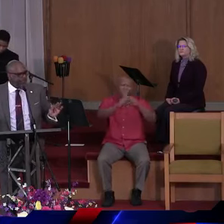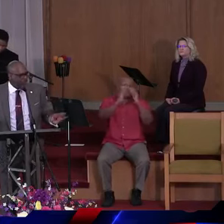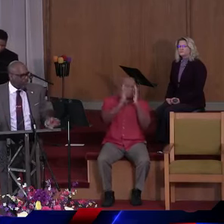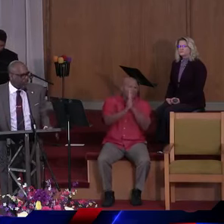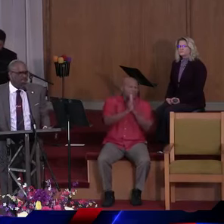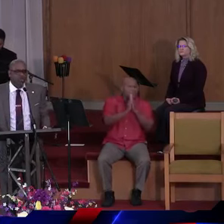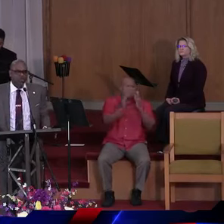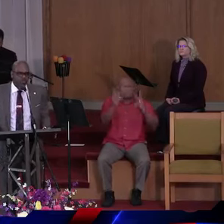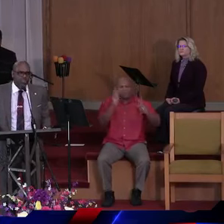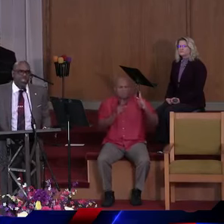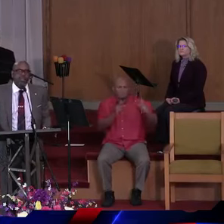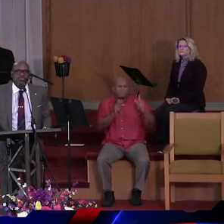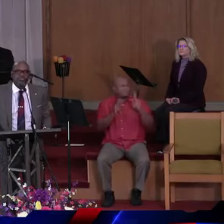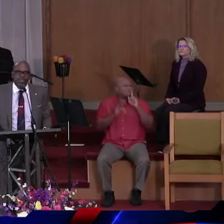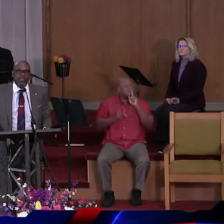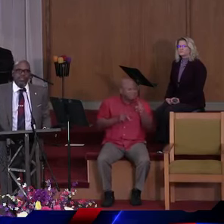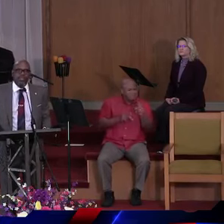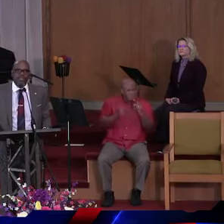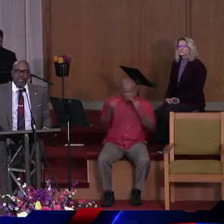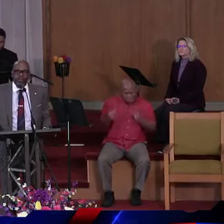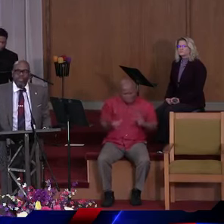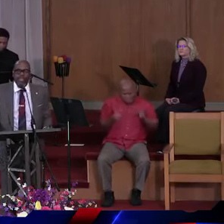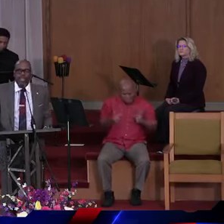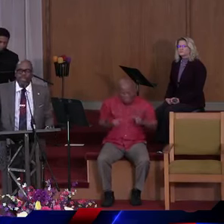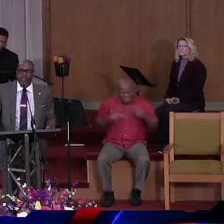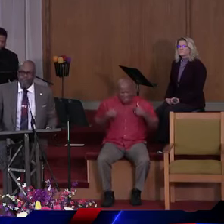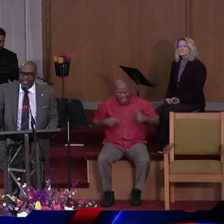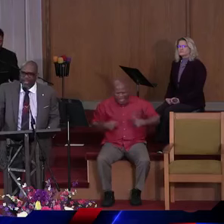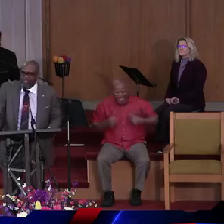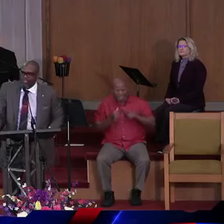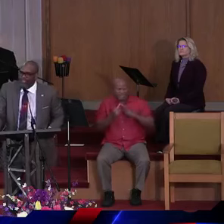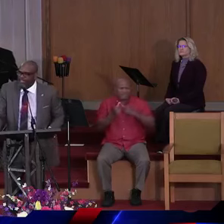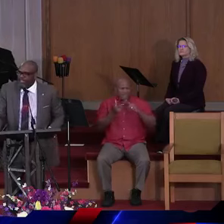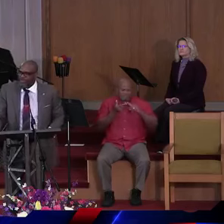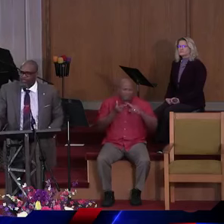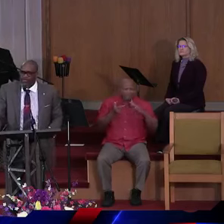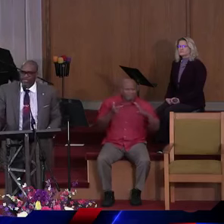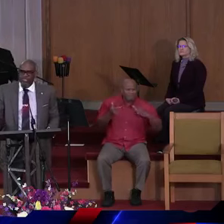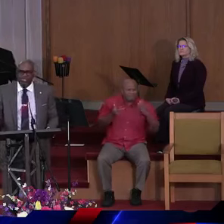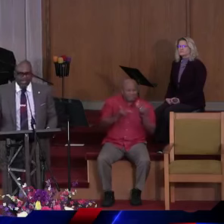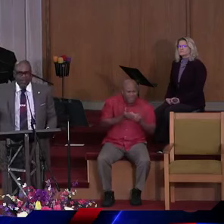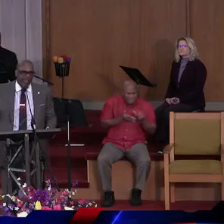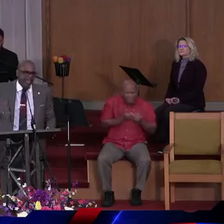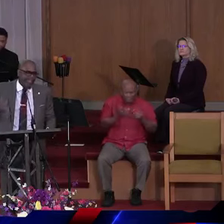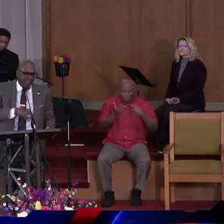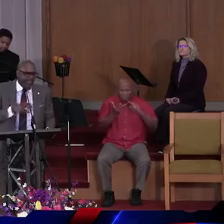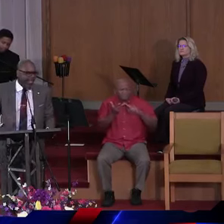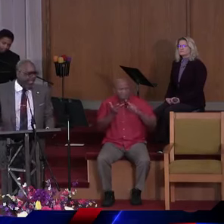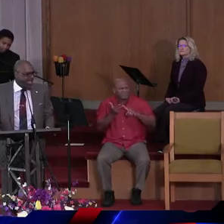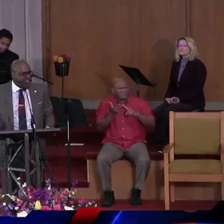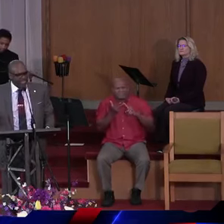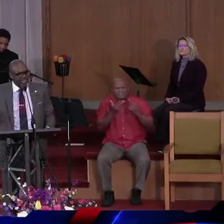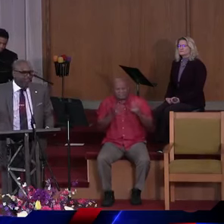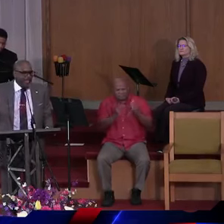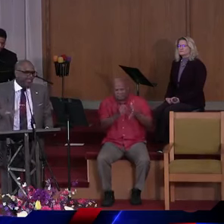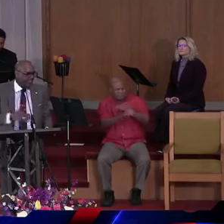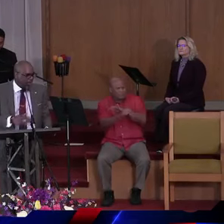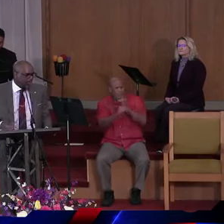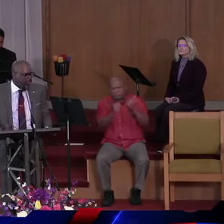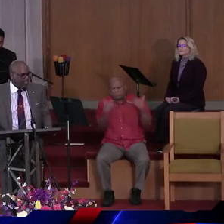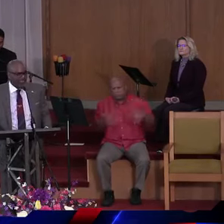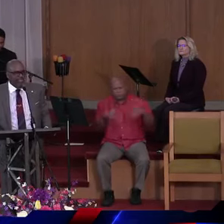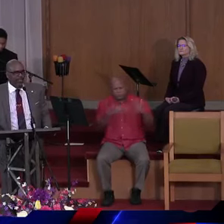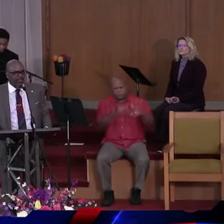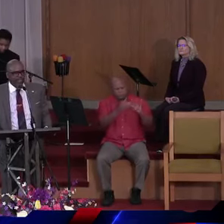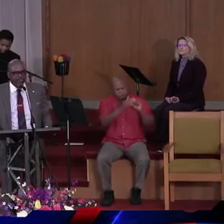for those who really are struggling with health and finances in the name of Jesus. This pandemic has impacted all